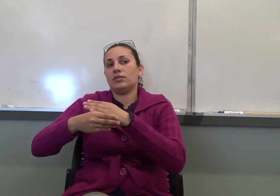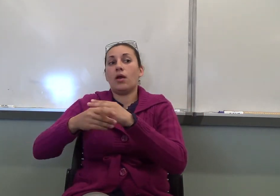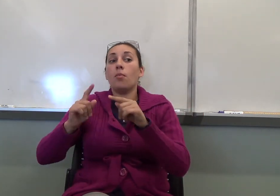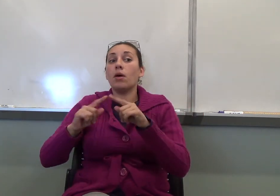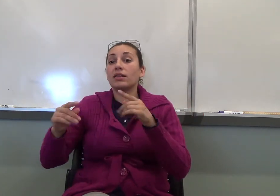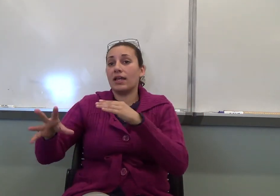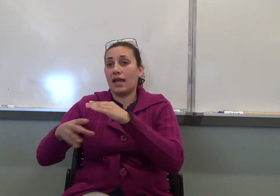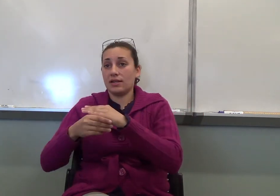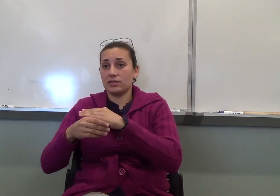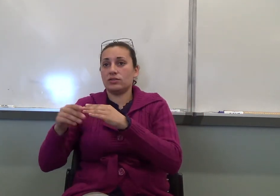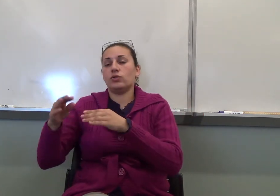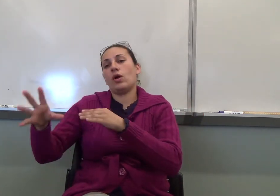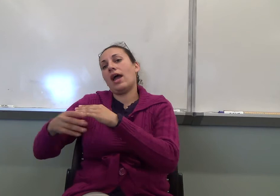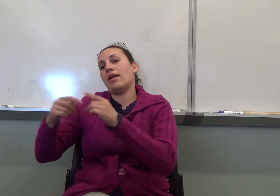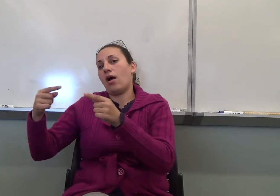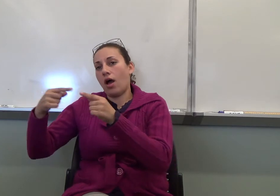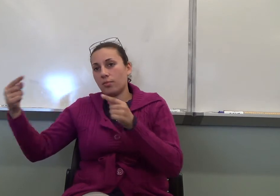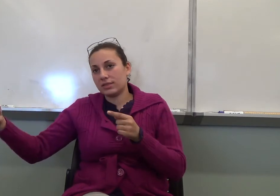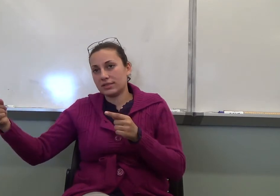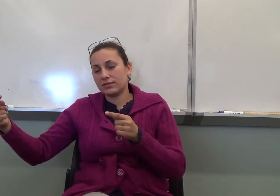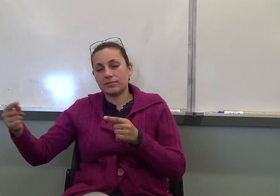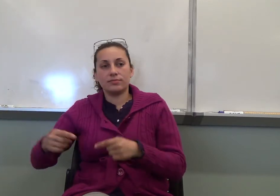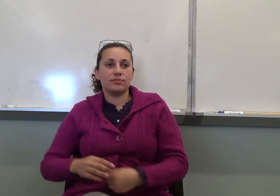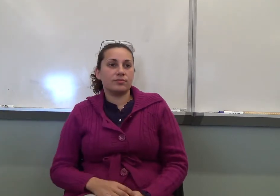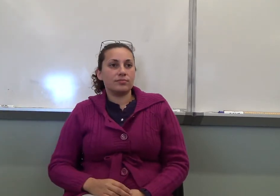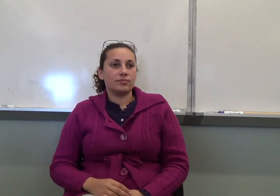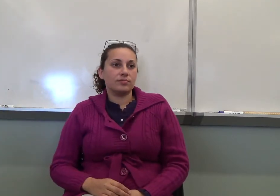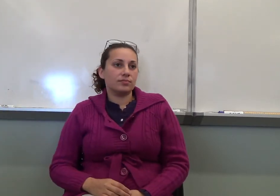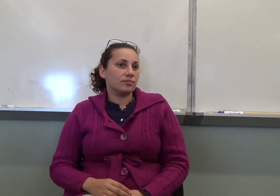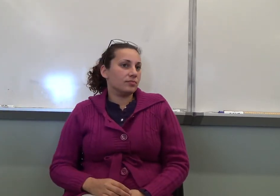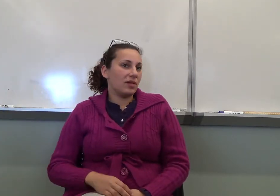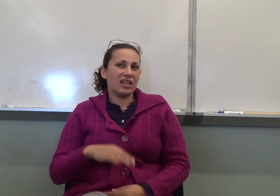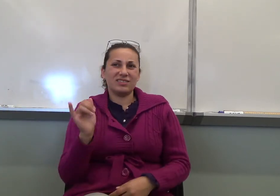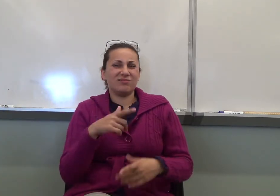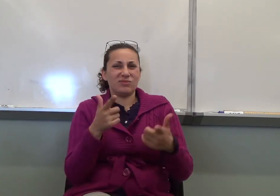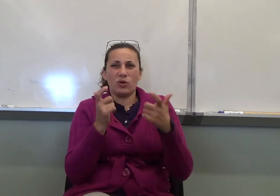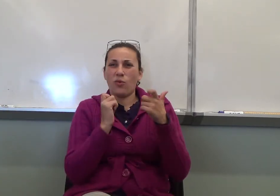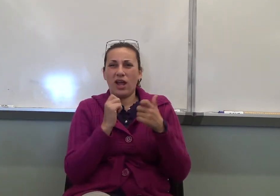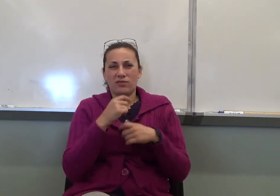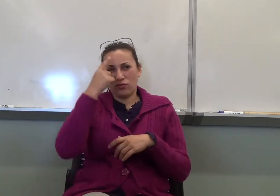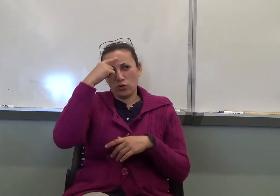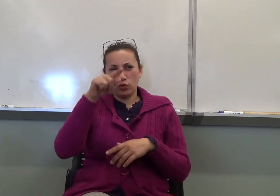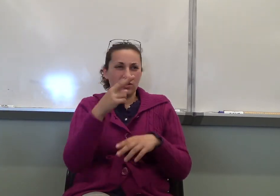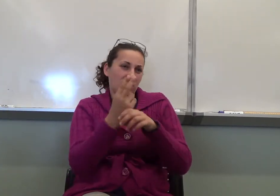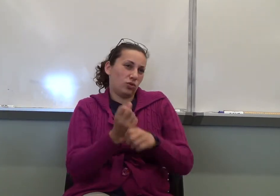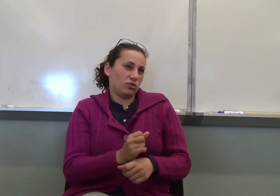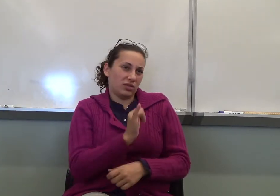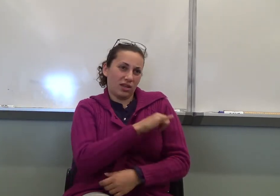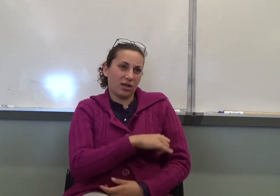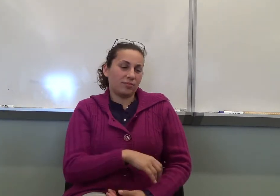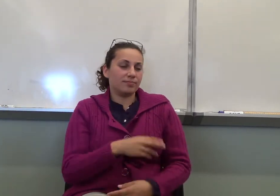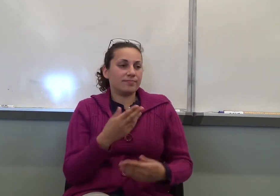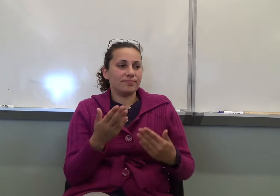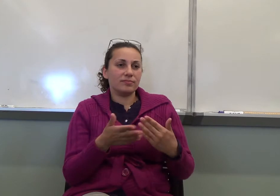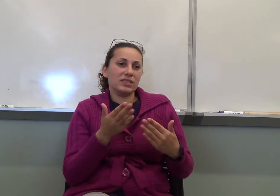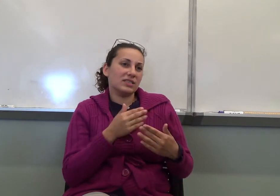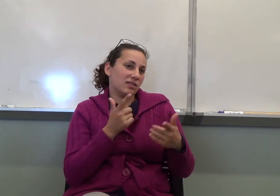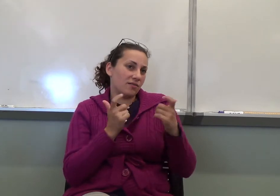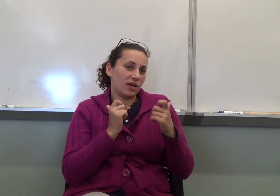that takes 10 seconds to get used to. Strangely enough, it comes very quickly. You have to do it for problems and see what happens.